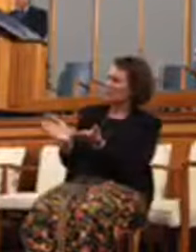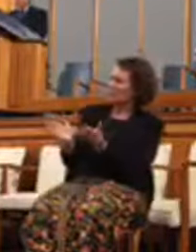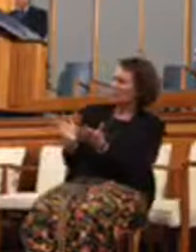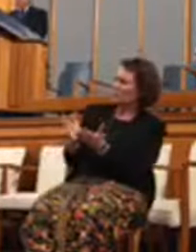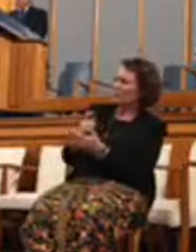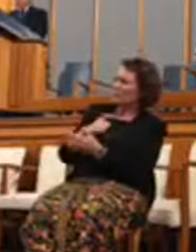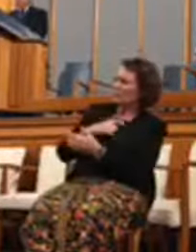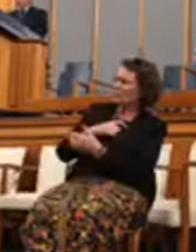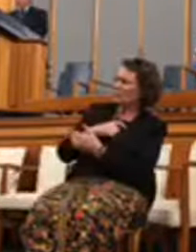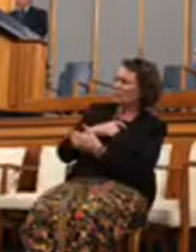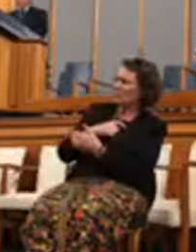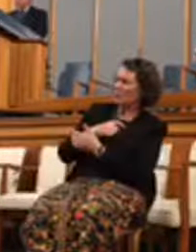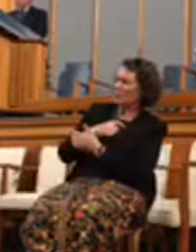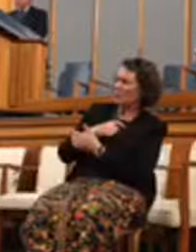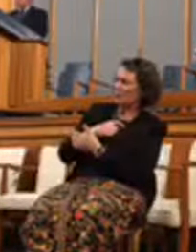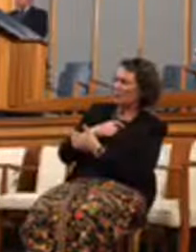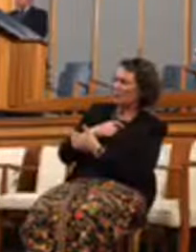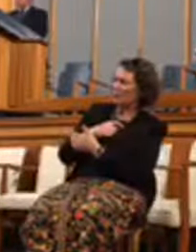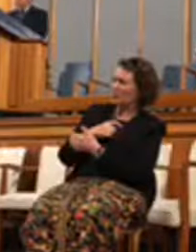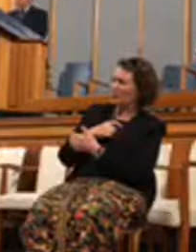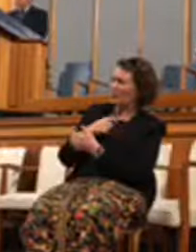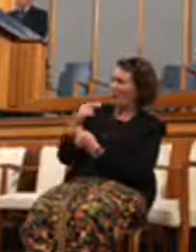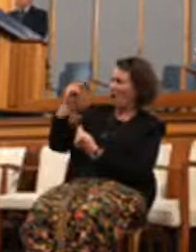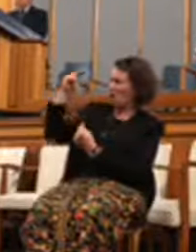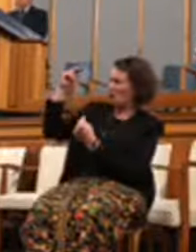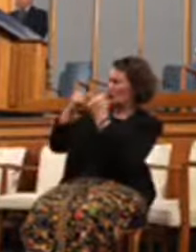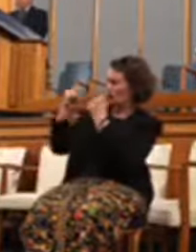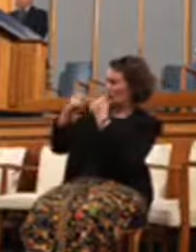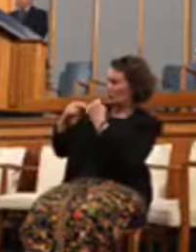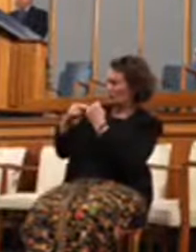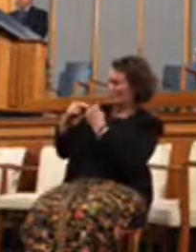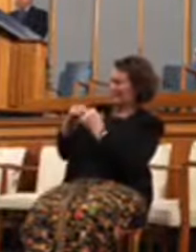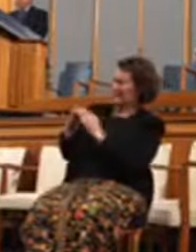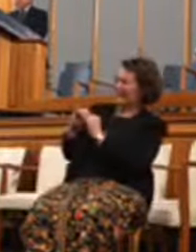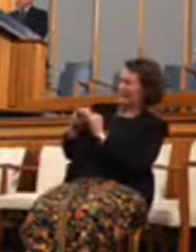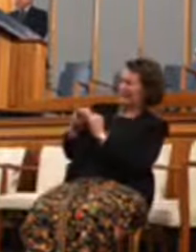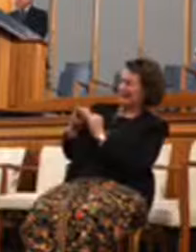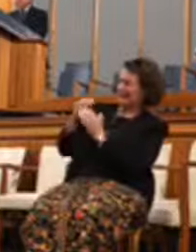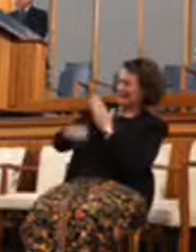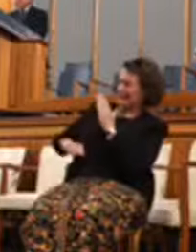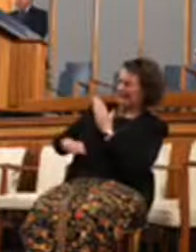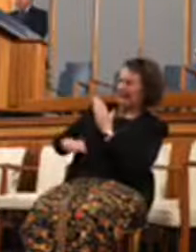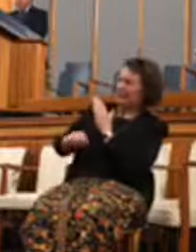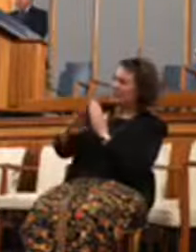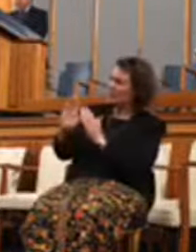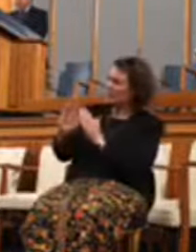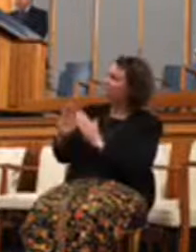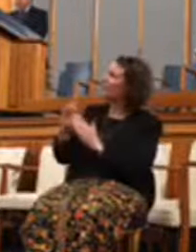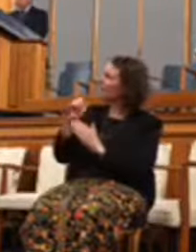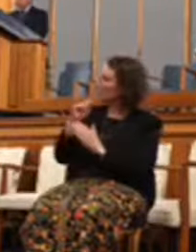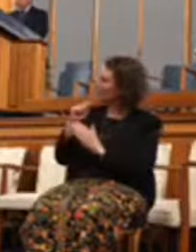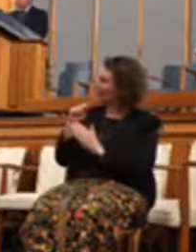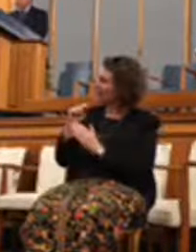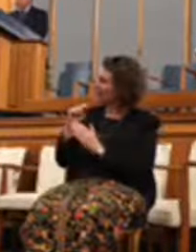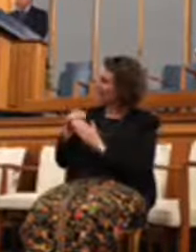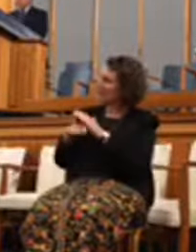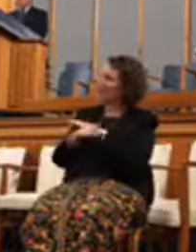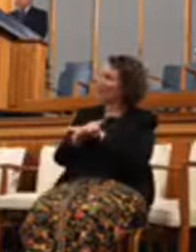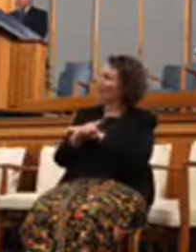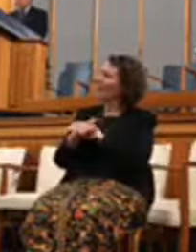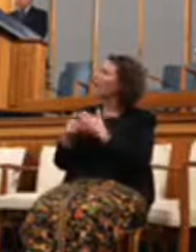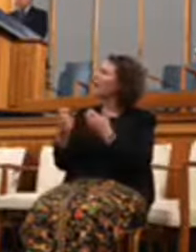way to avoid that judgment, not to be condemned. Oh Lord, there is a way to be